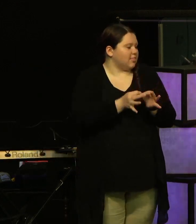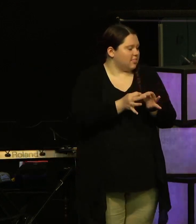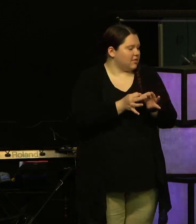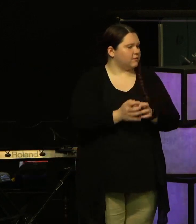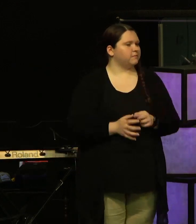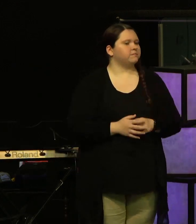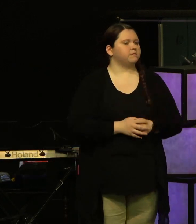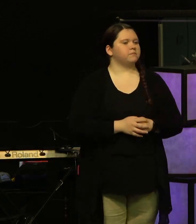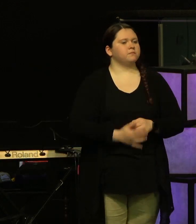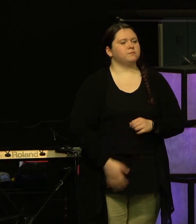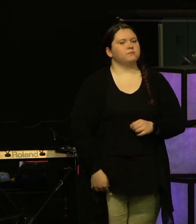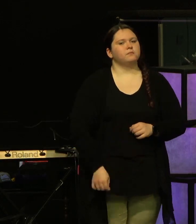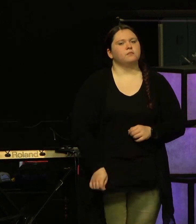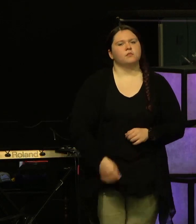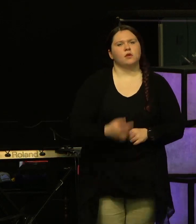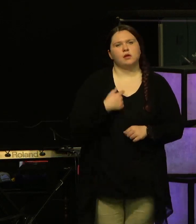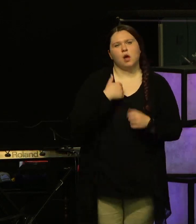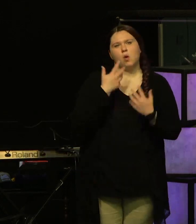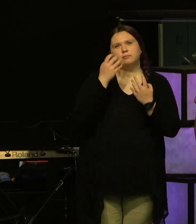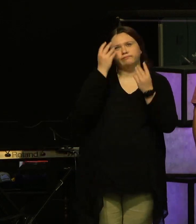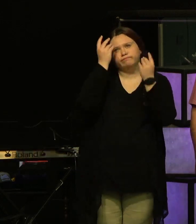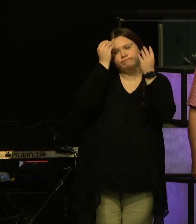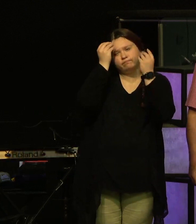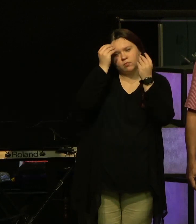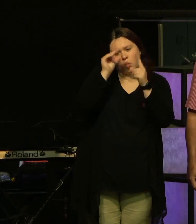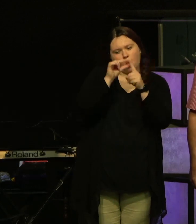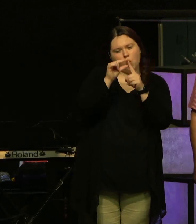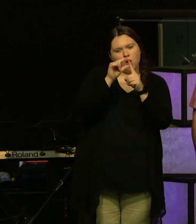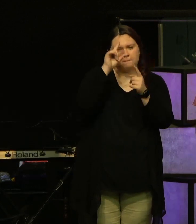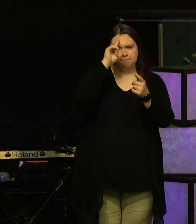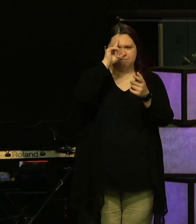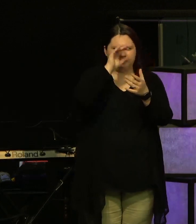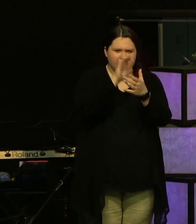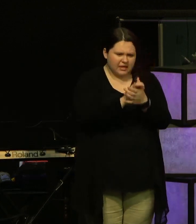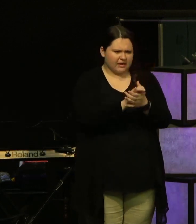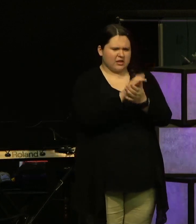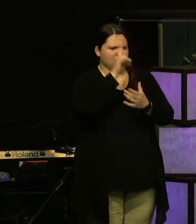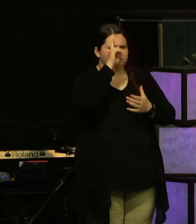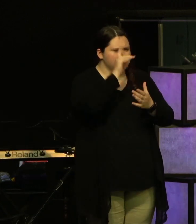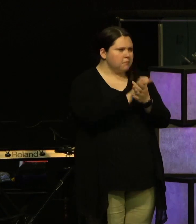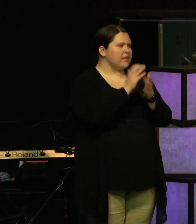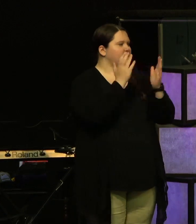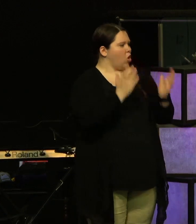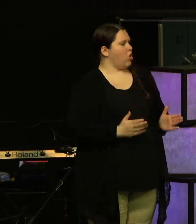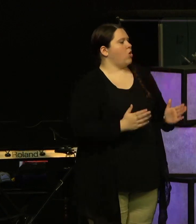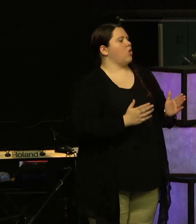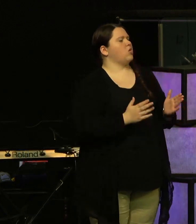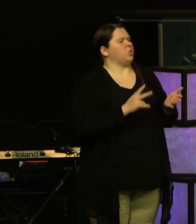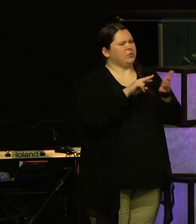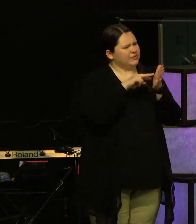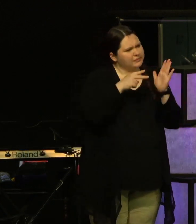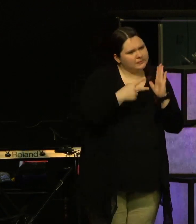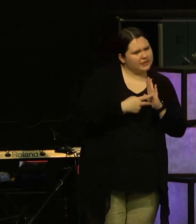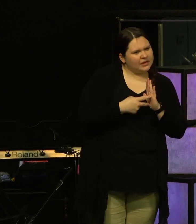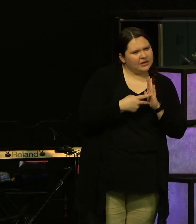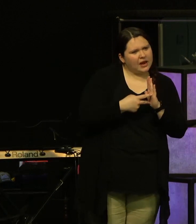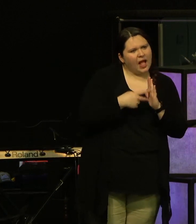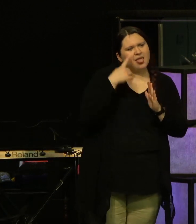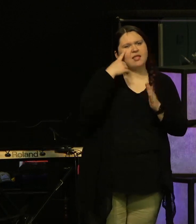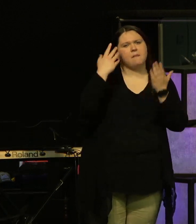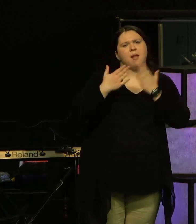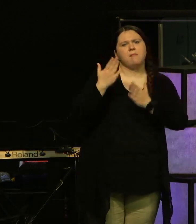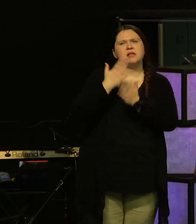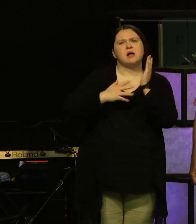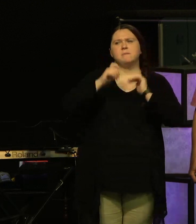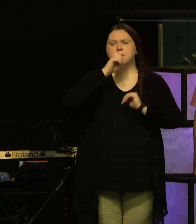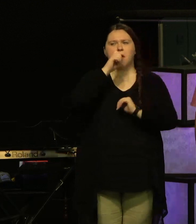So I want to think about that word believes and believers and what does that mean? Because I think there's a misunderstanding about